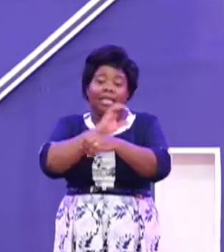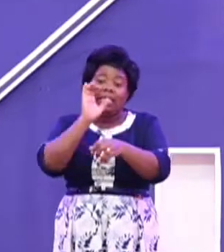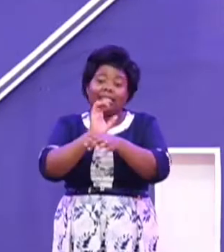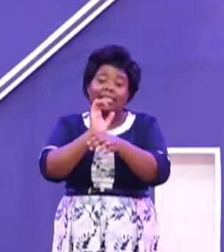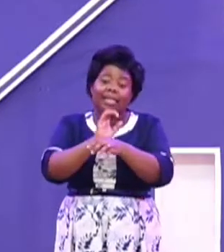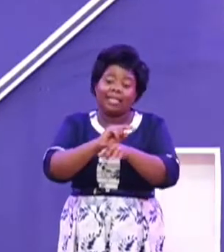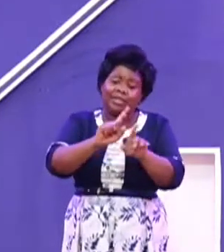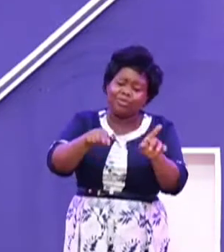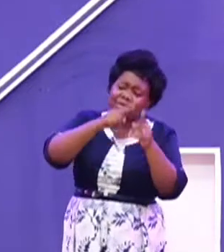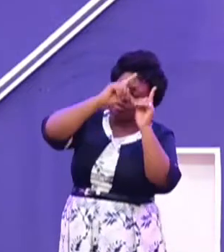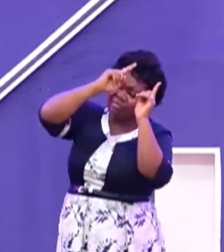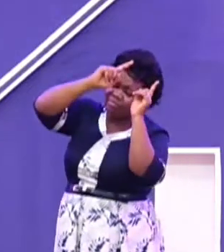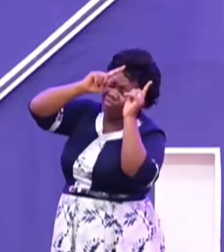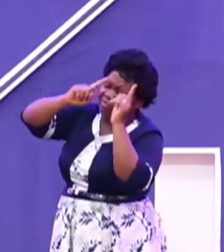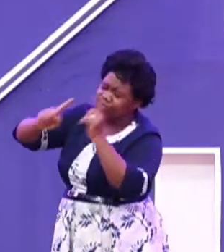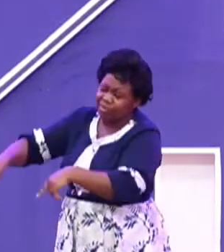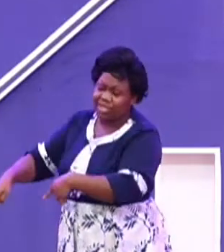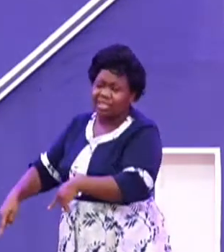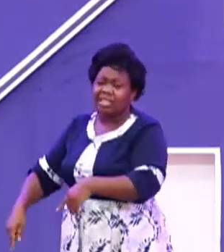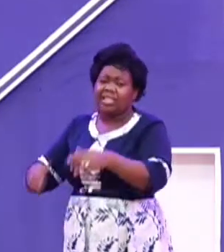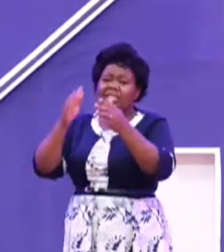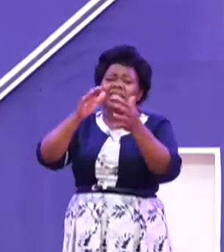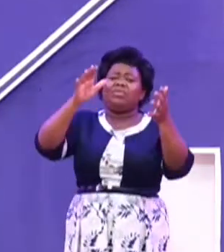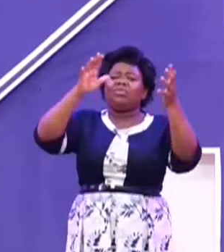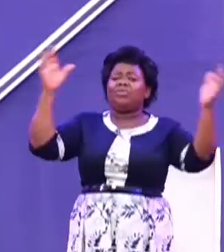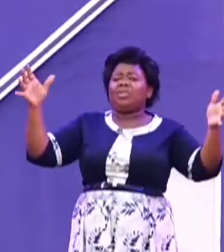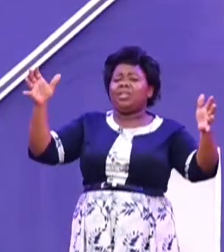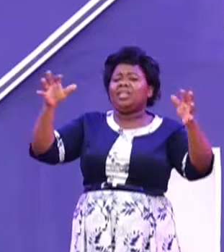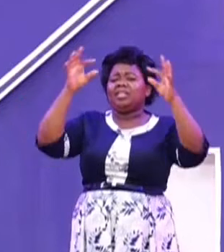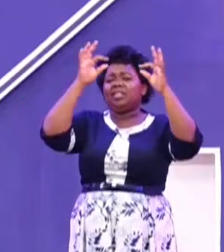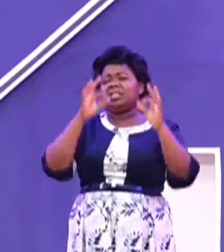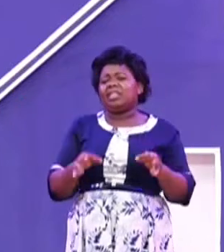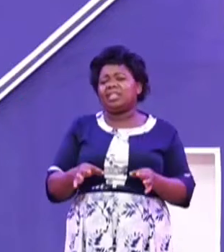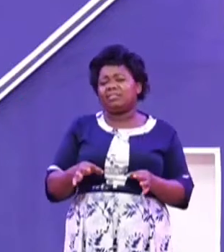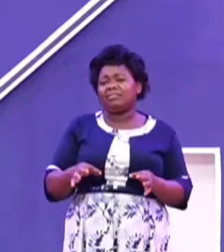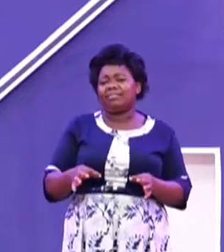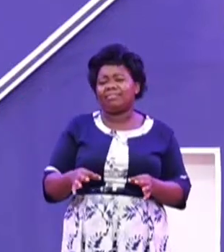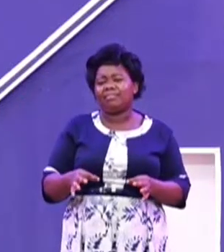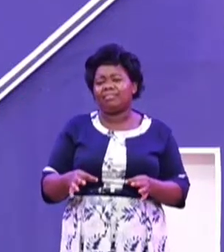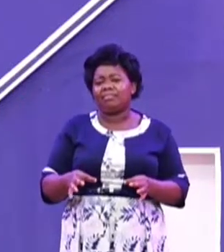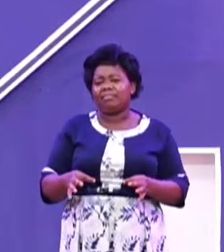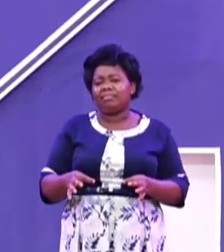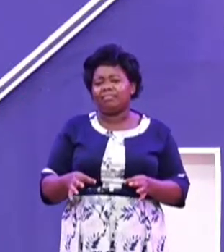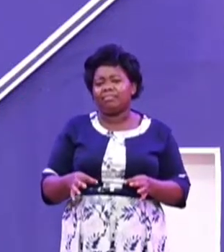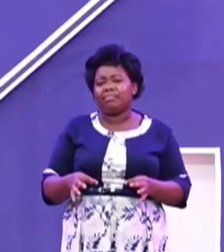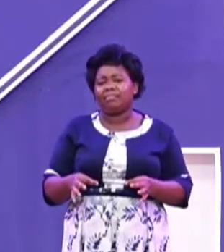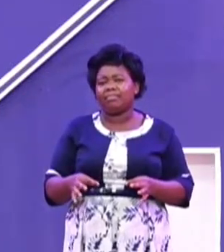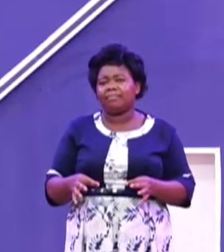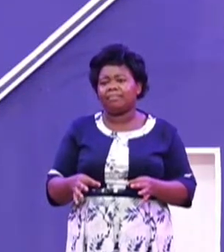have neglected the greatest. Ekkanisa tuleseyo ekisinga obukulu,